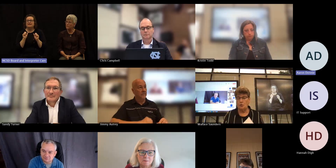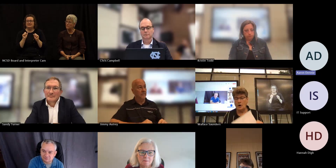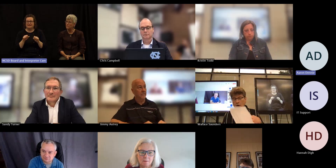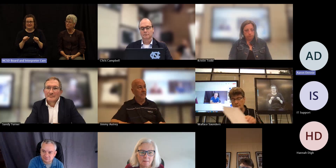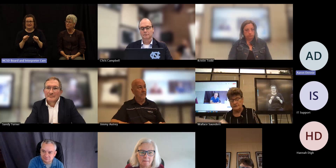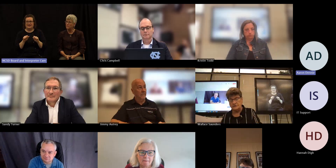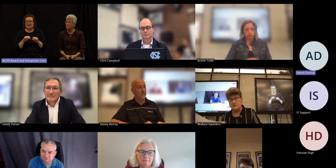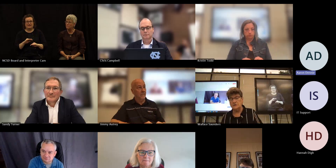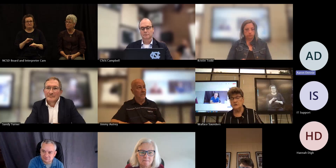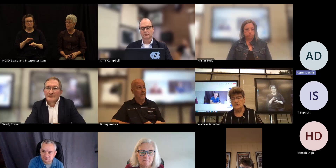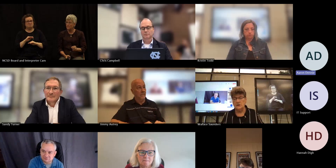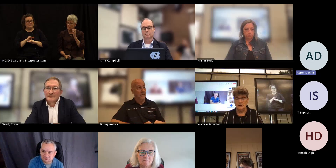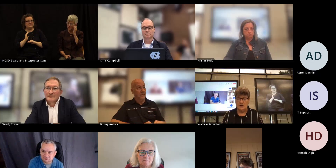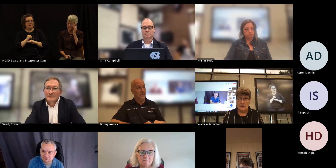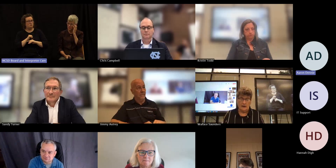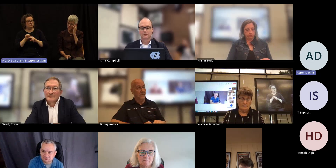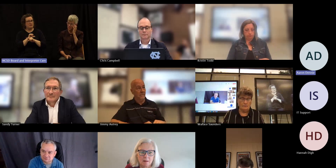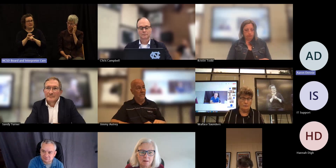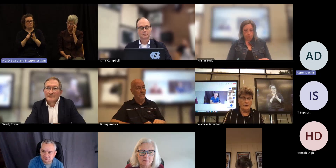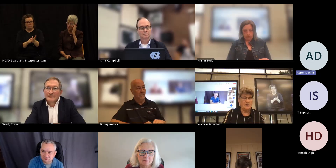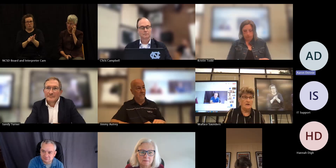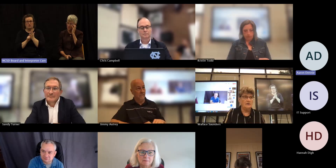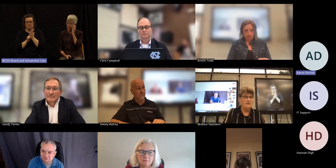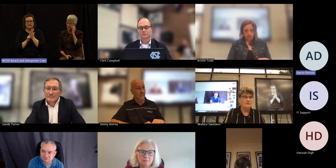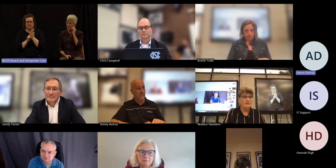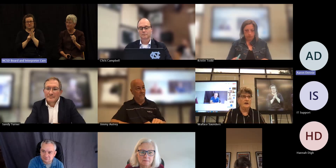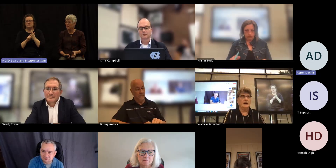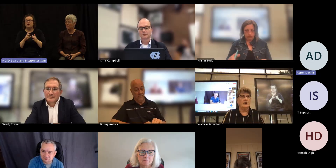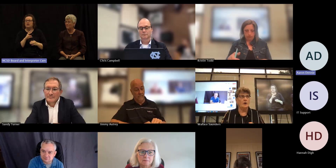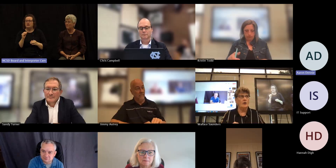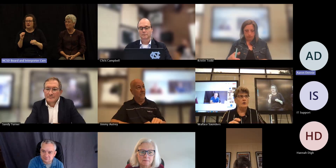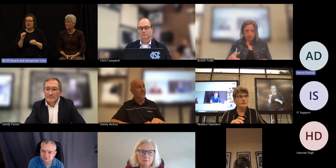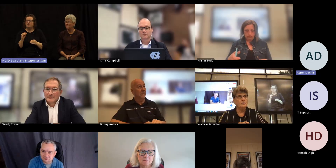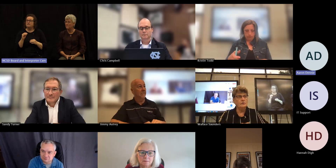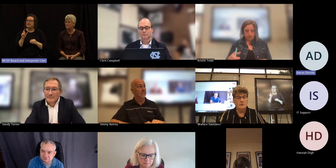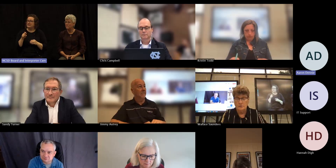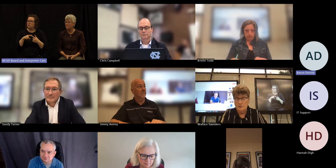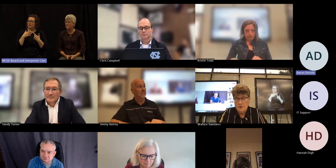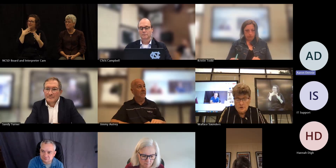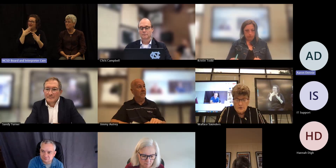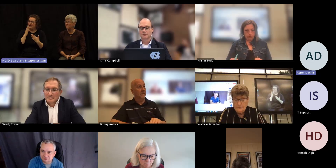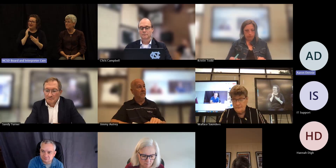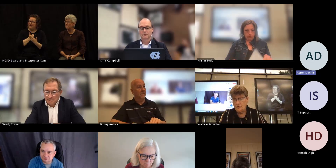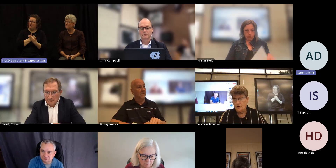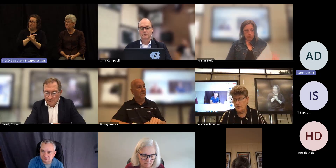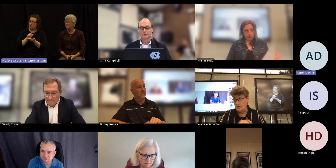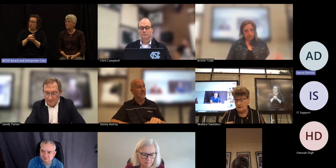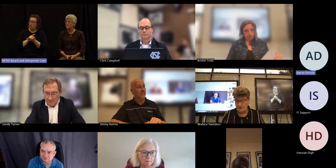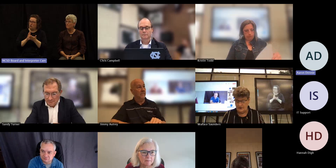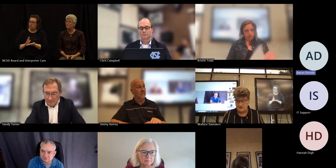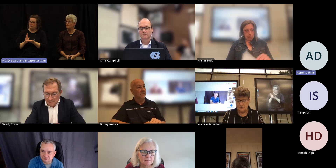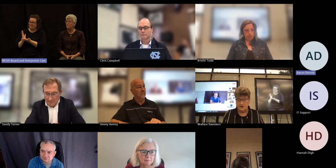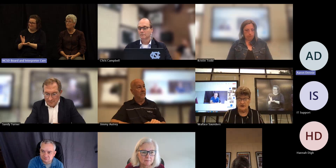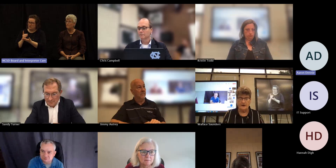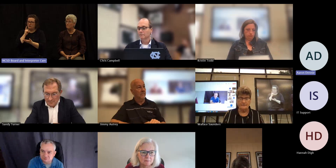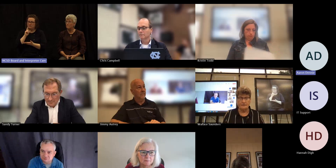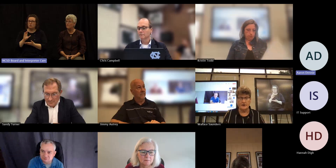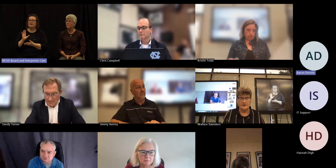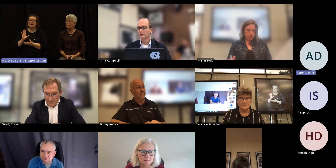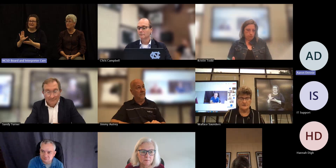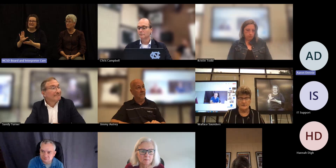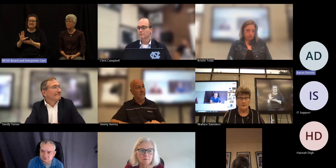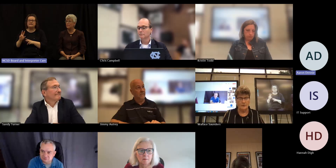training requirements. And we need to thank our lawyer for his looking